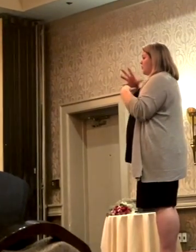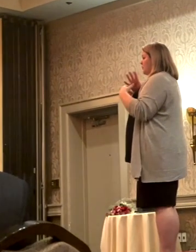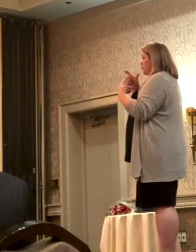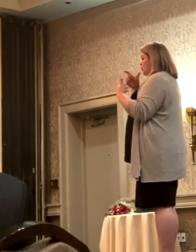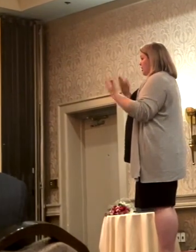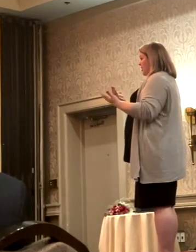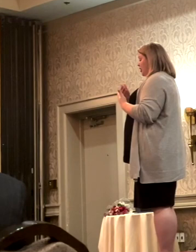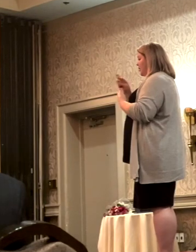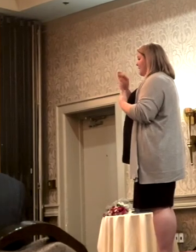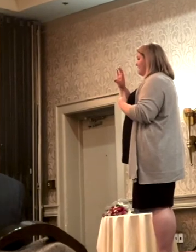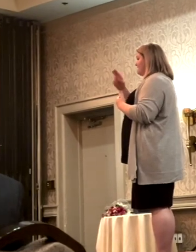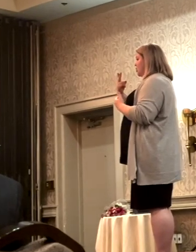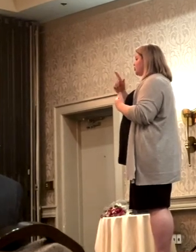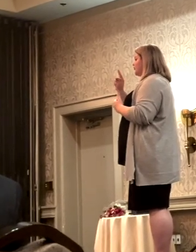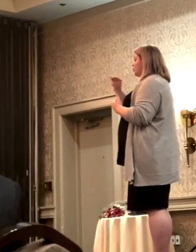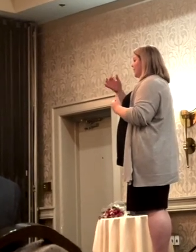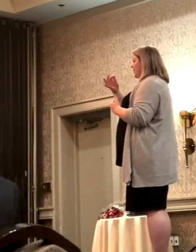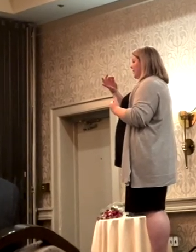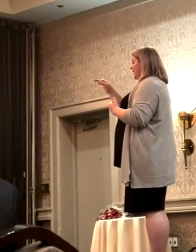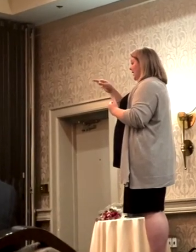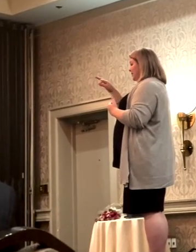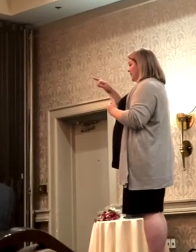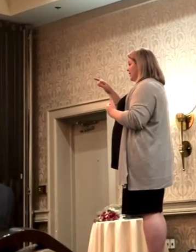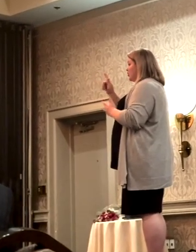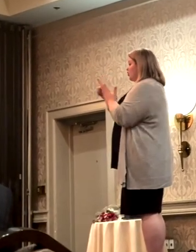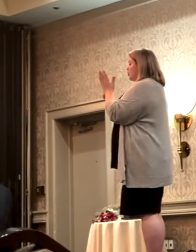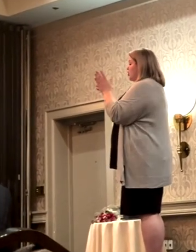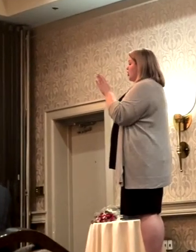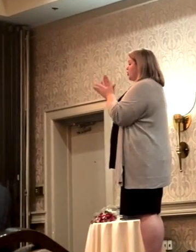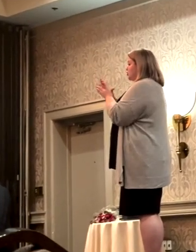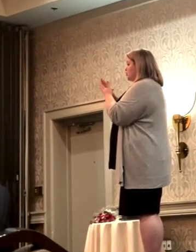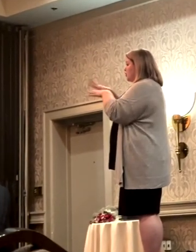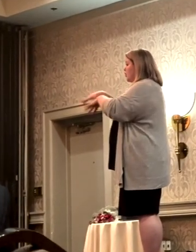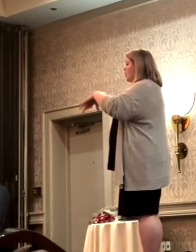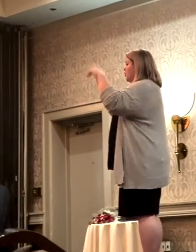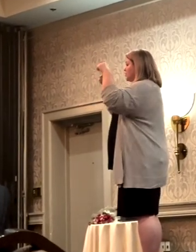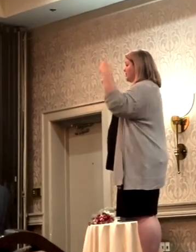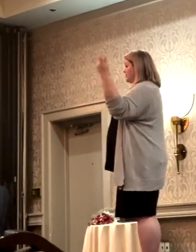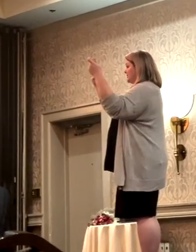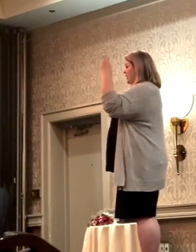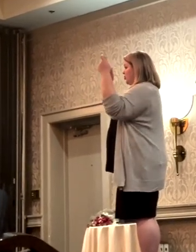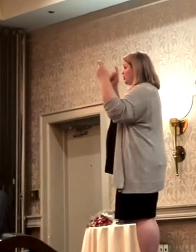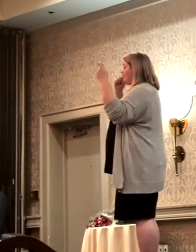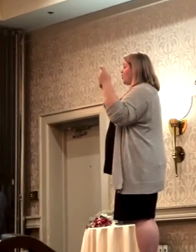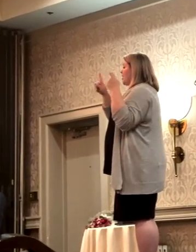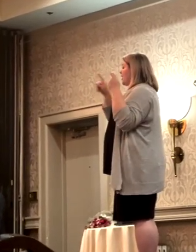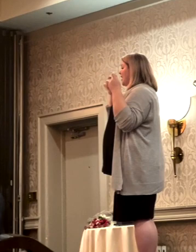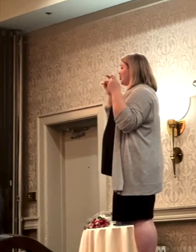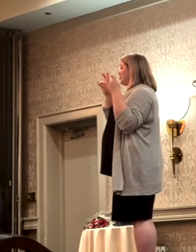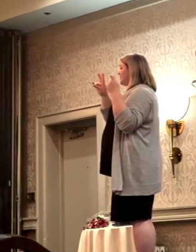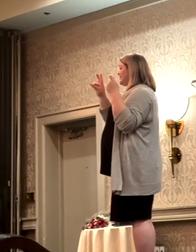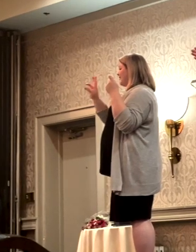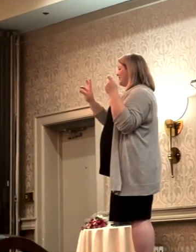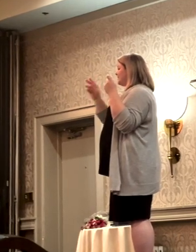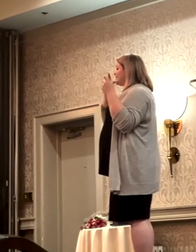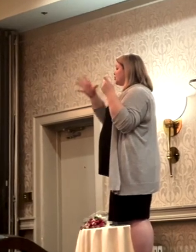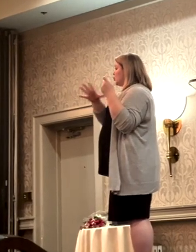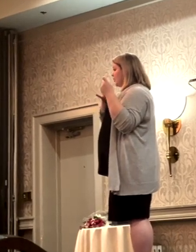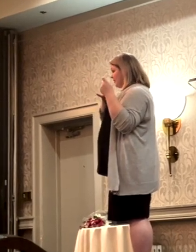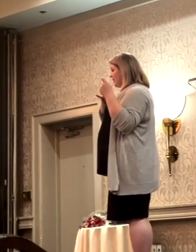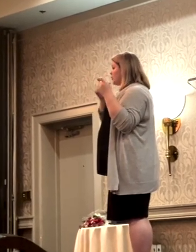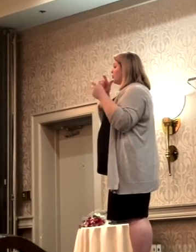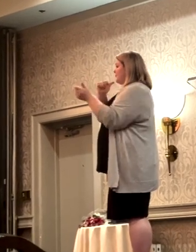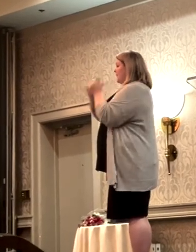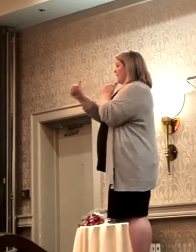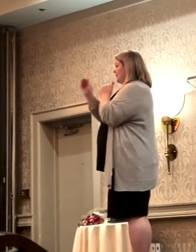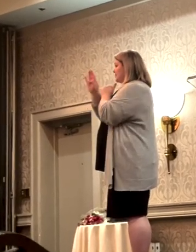in March of 2019, the law school hosted a celebration of those 176 women, many of whom are